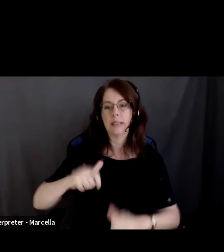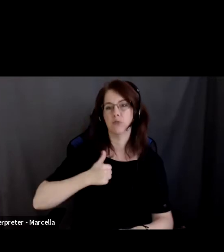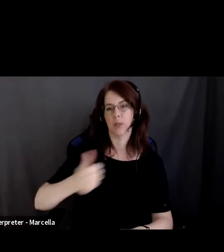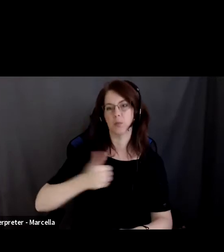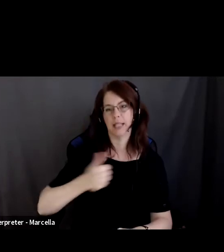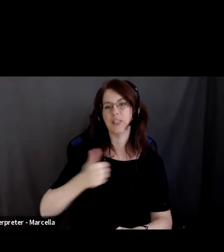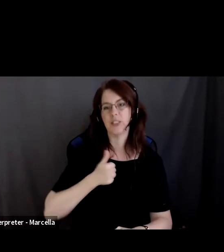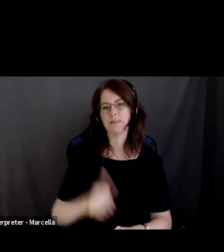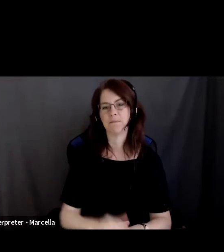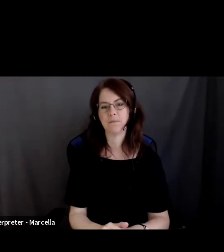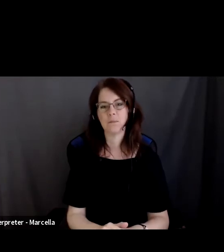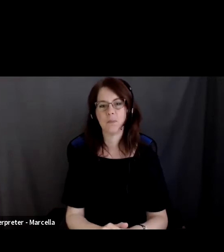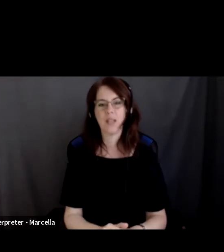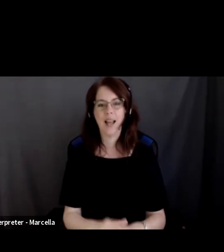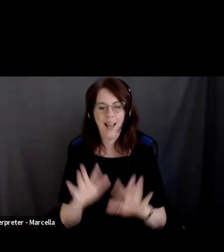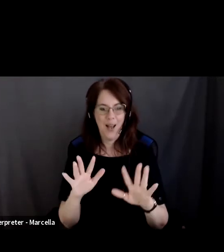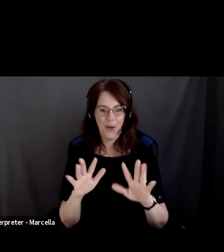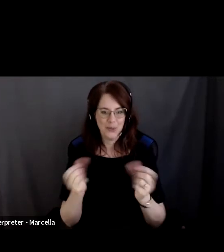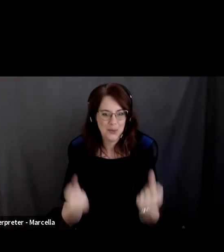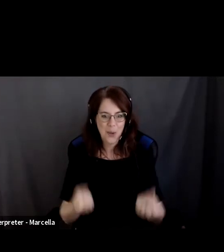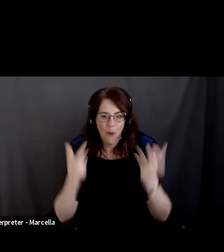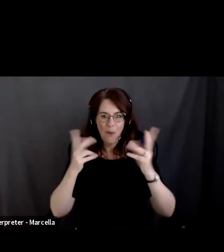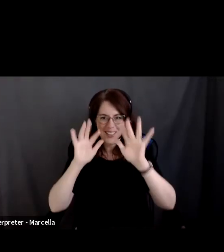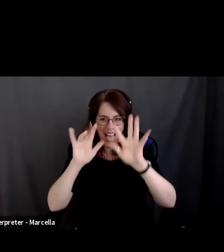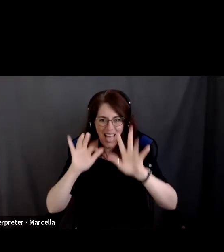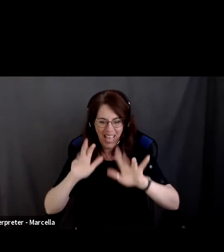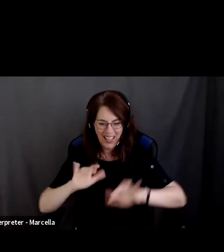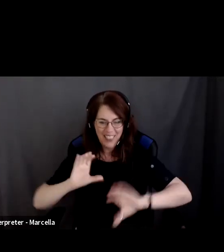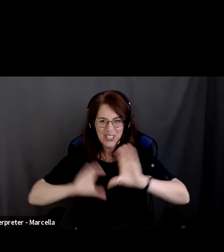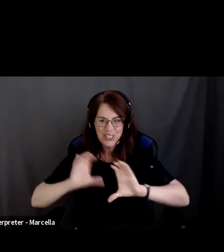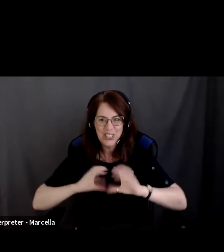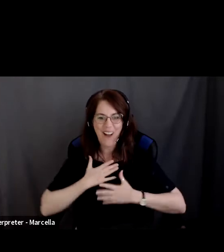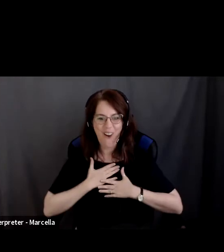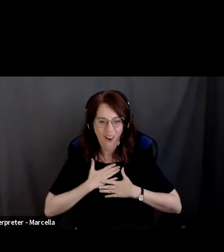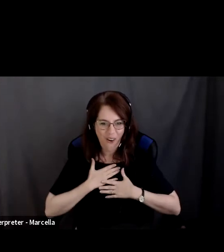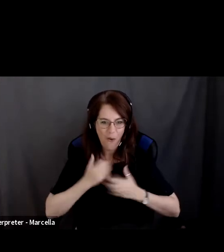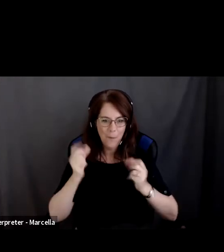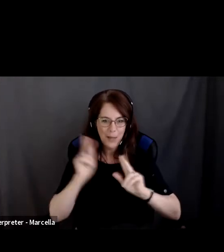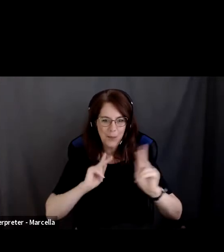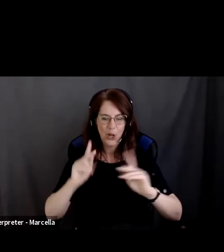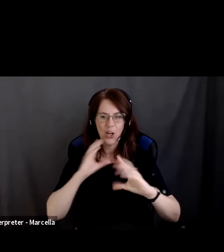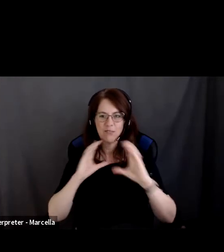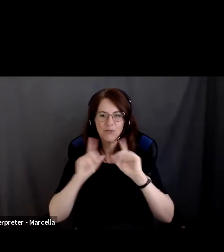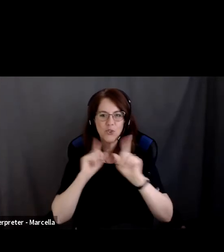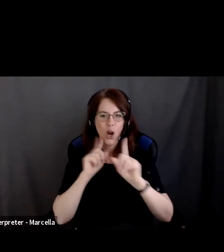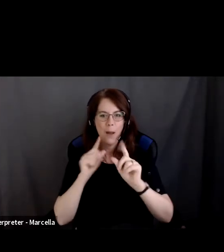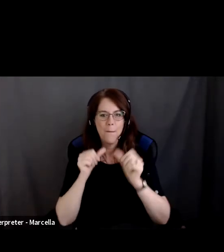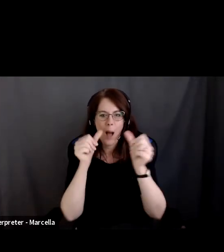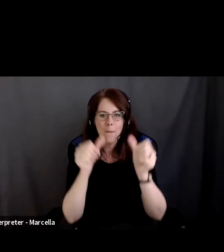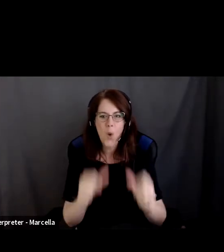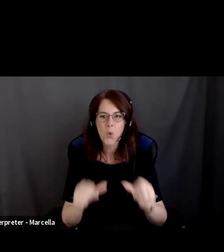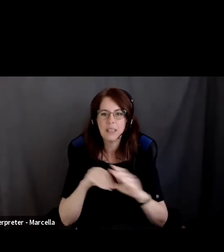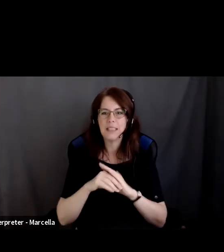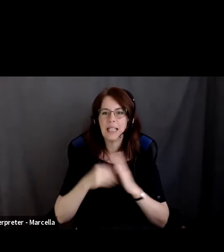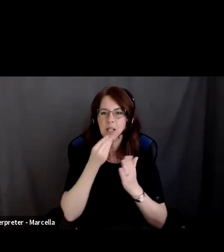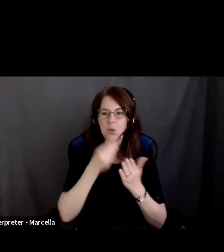There's so much, you guys, going on in the chat. This is so amazing. People are talking about posting in grocery